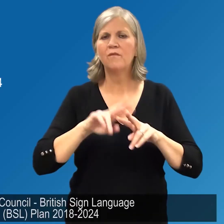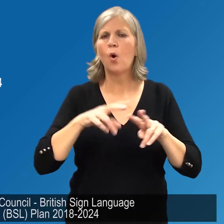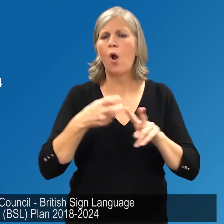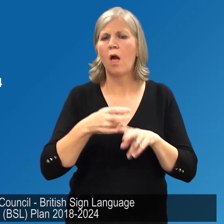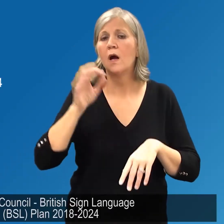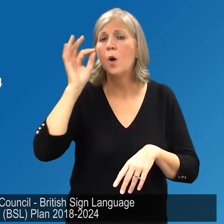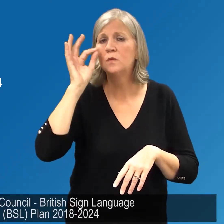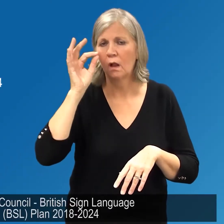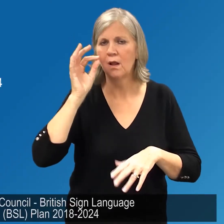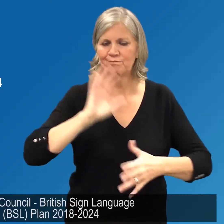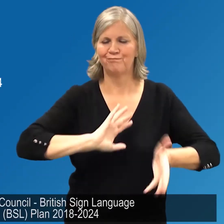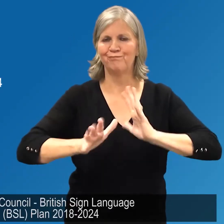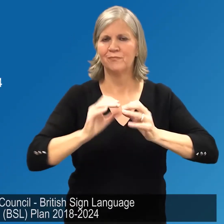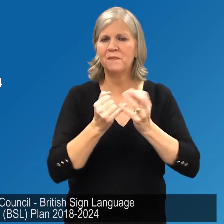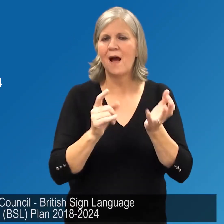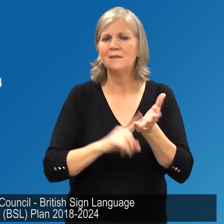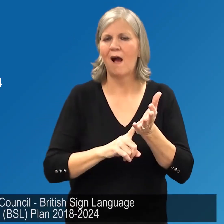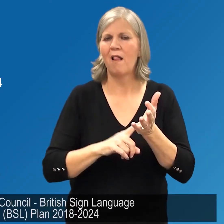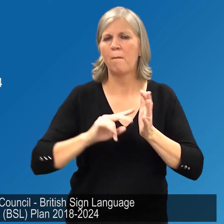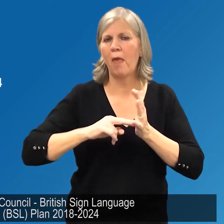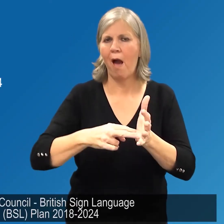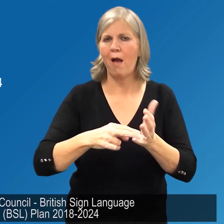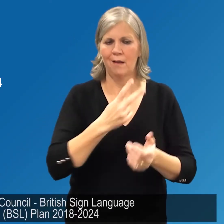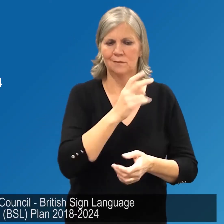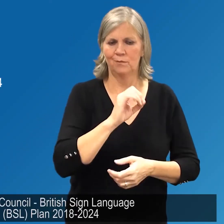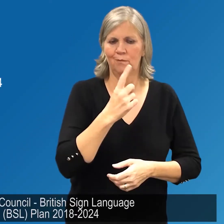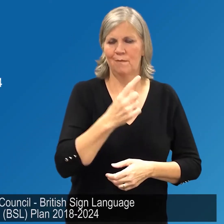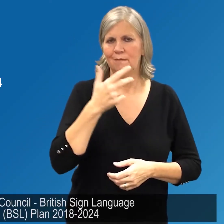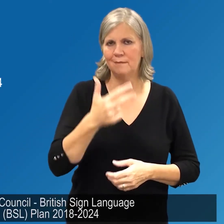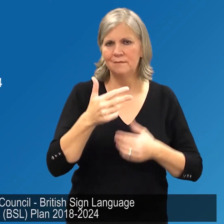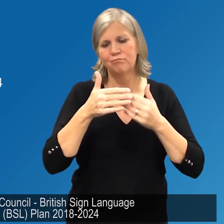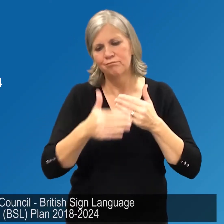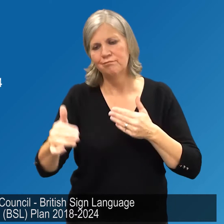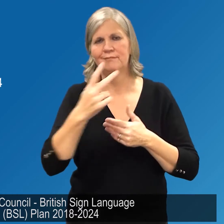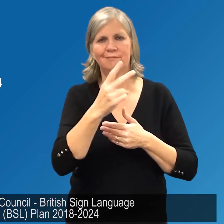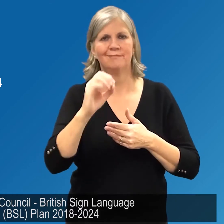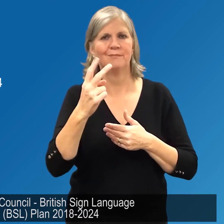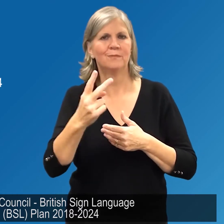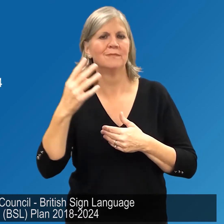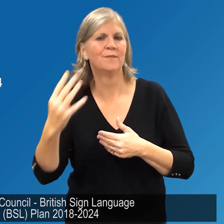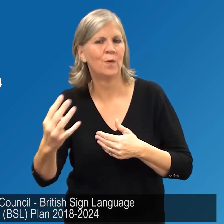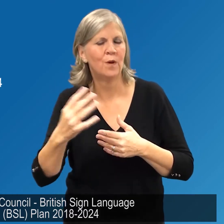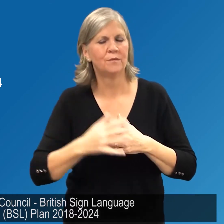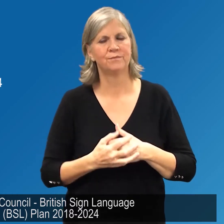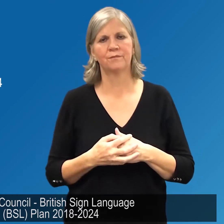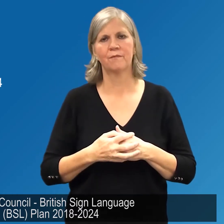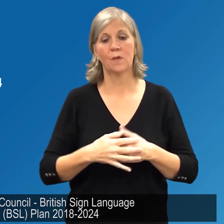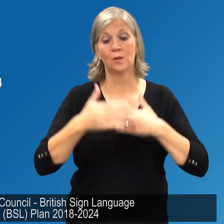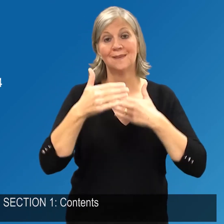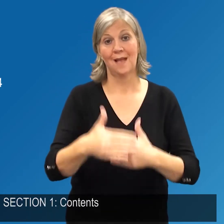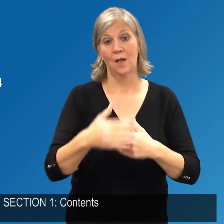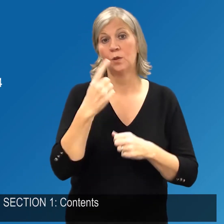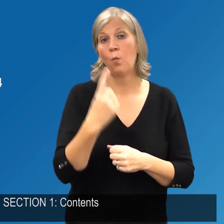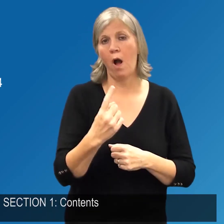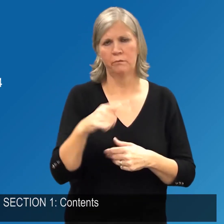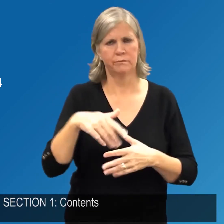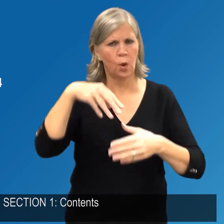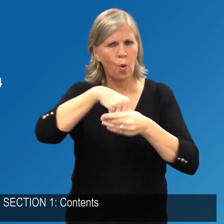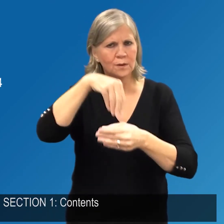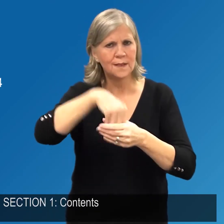Falkirk Council, British Sign Language, BSL Plan, 2018 to 2024. Section